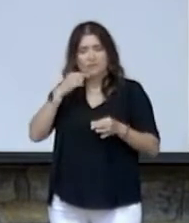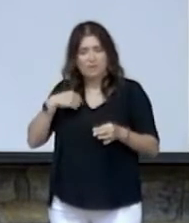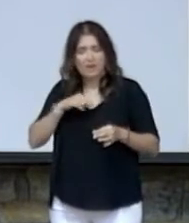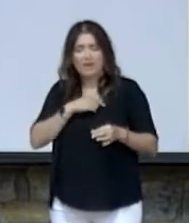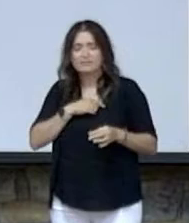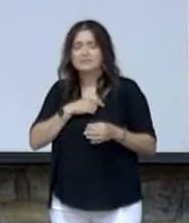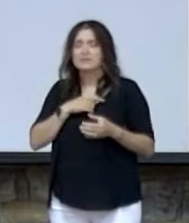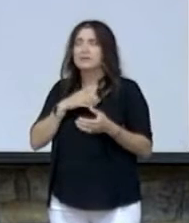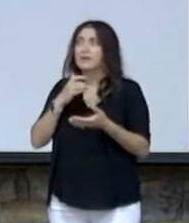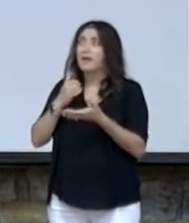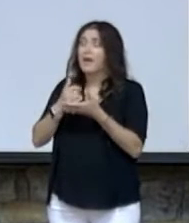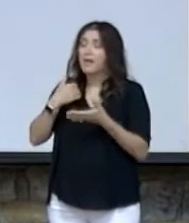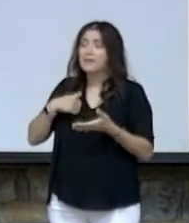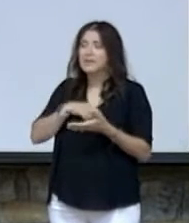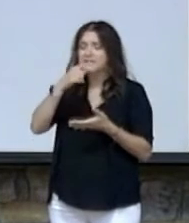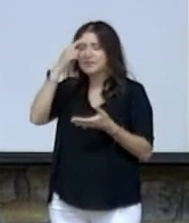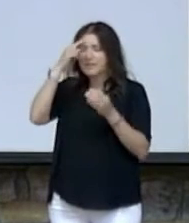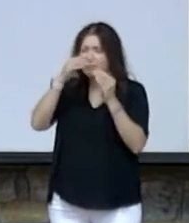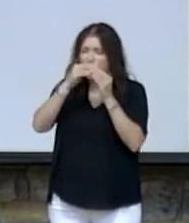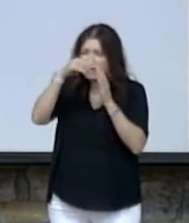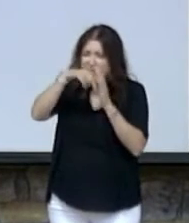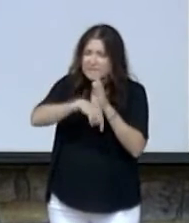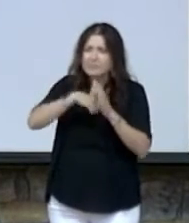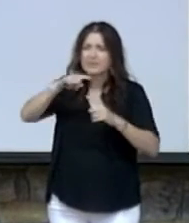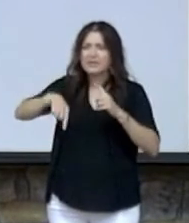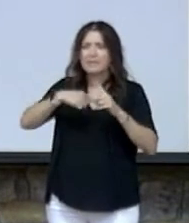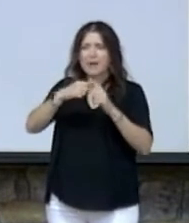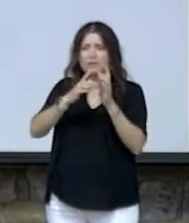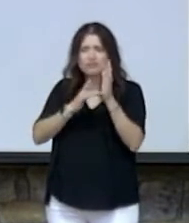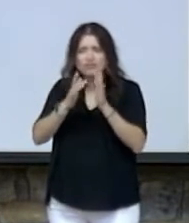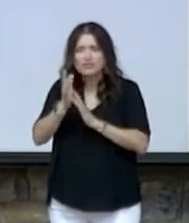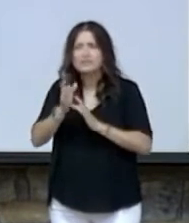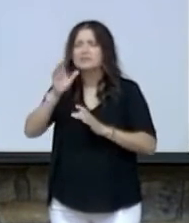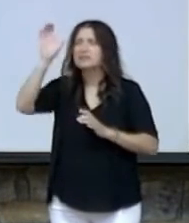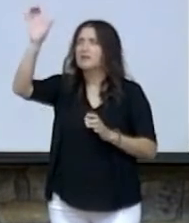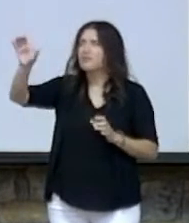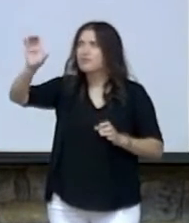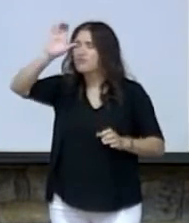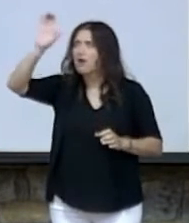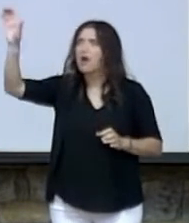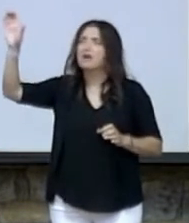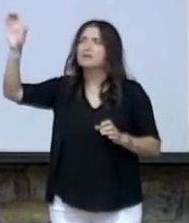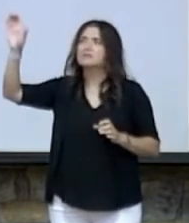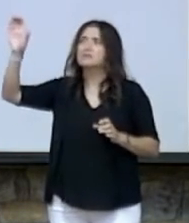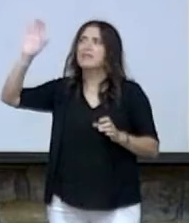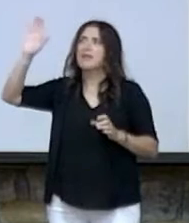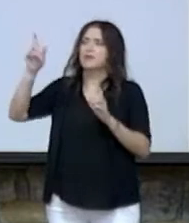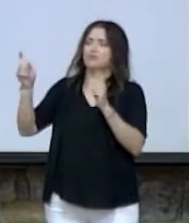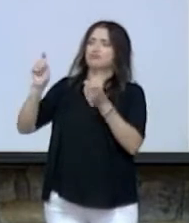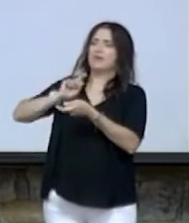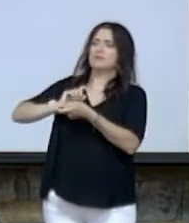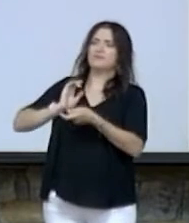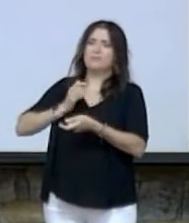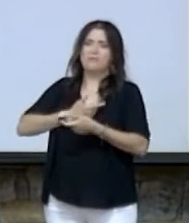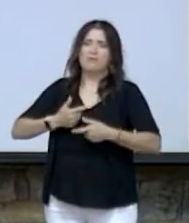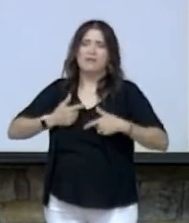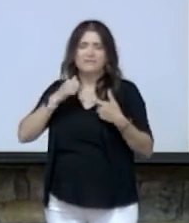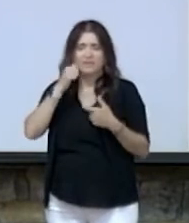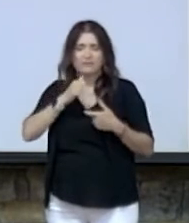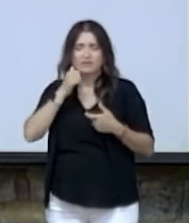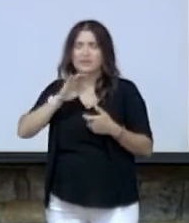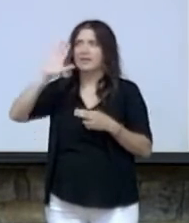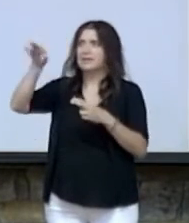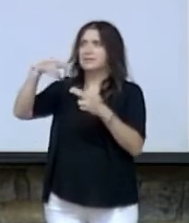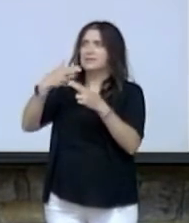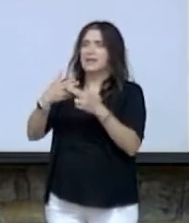us to think more deeply on him and on the cross. And more importantly, Father, help him to transform our lives every day. It's in the name of